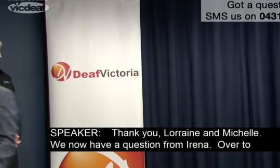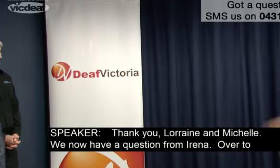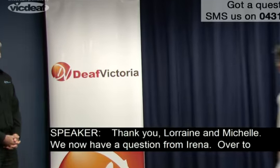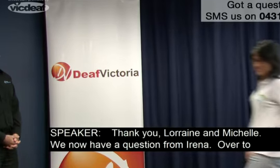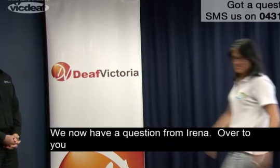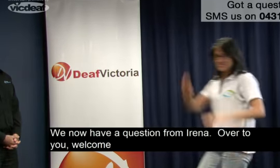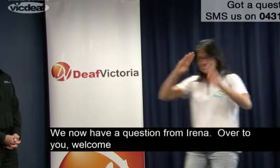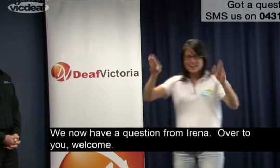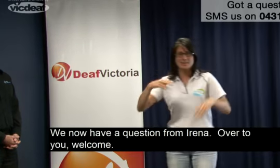You can now take the floor.